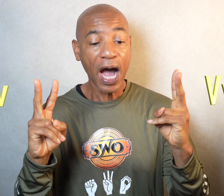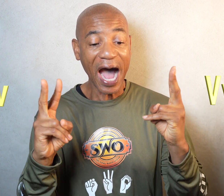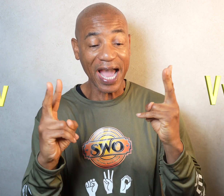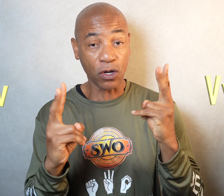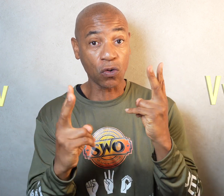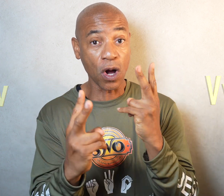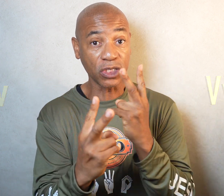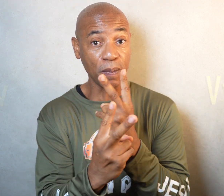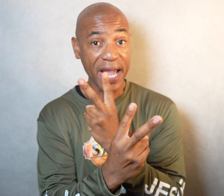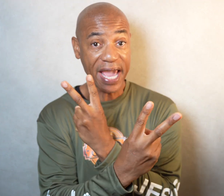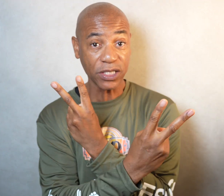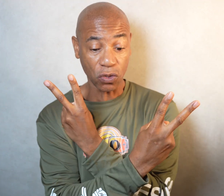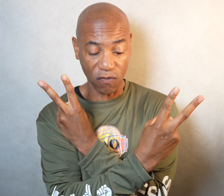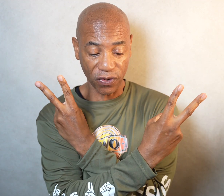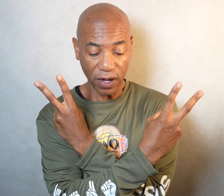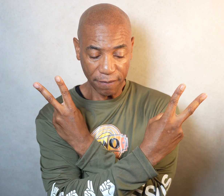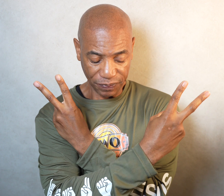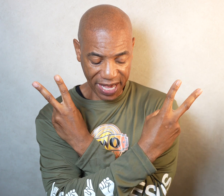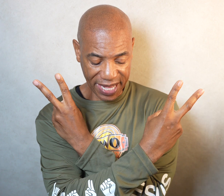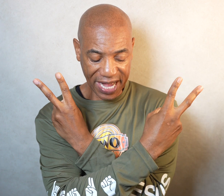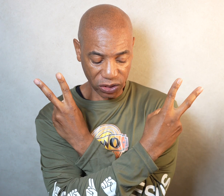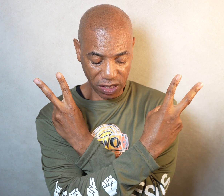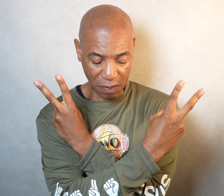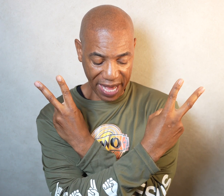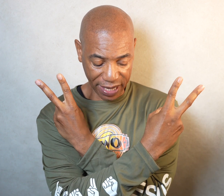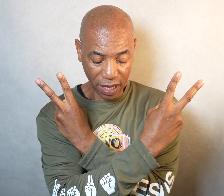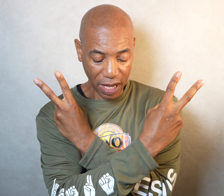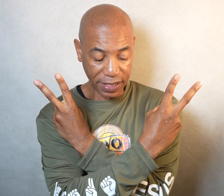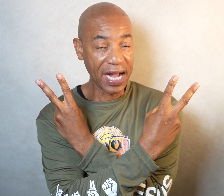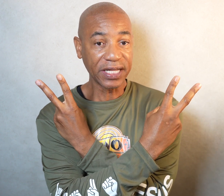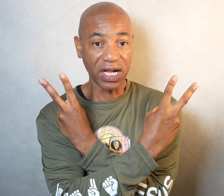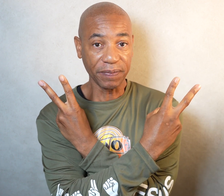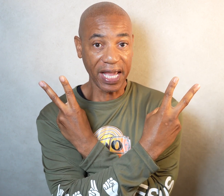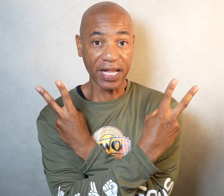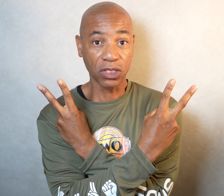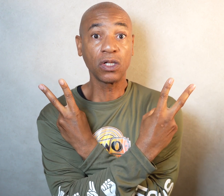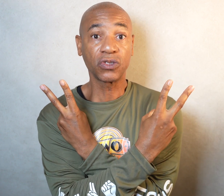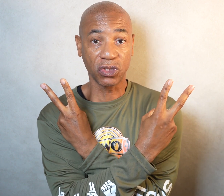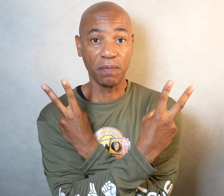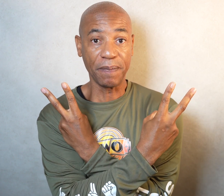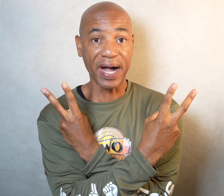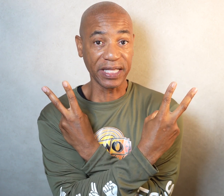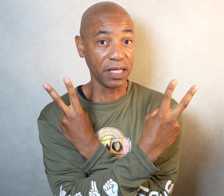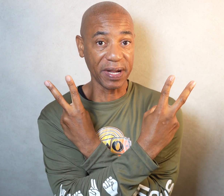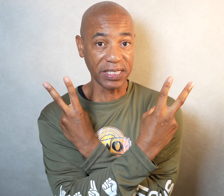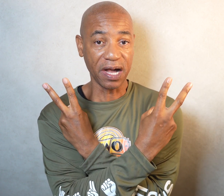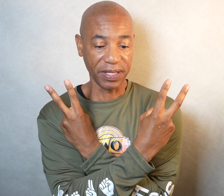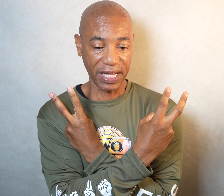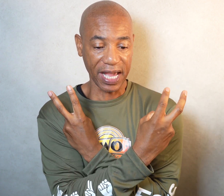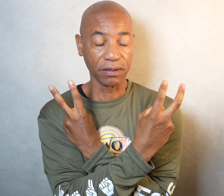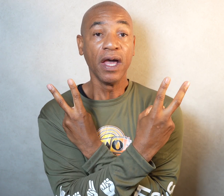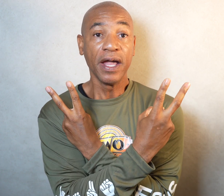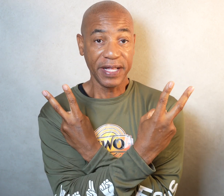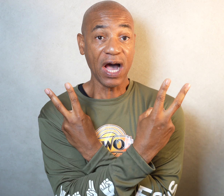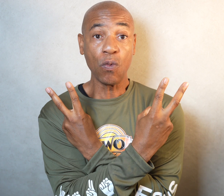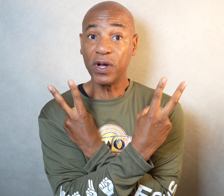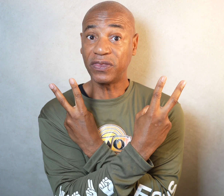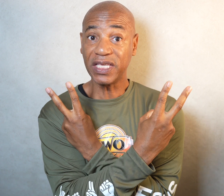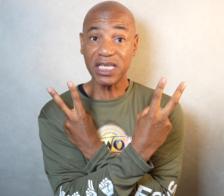I cross my hands over, and actually my non-dominant hand is closer to my body than my dominant hand. Now with these